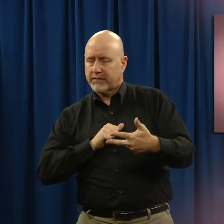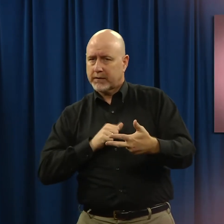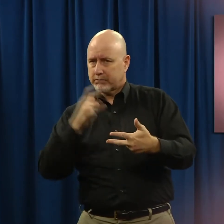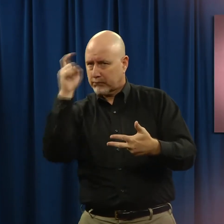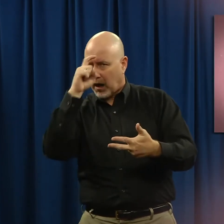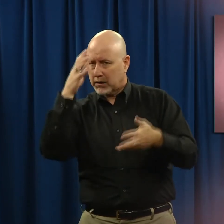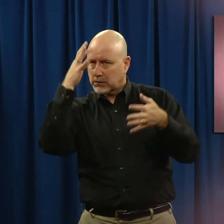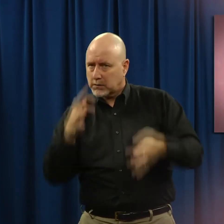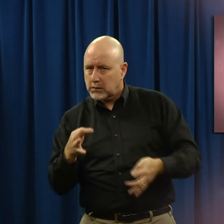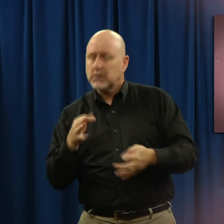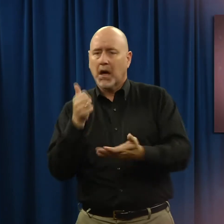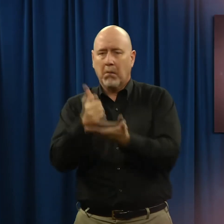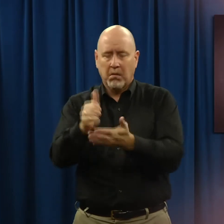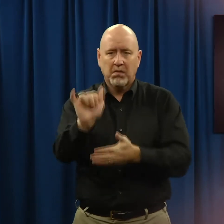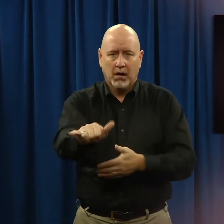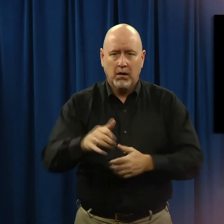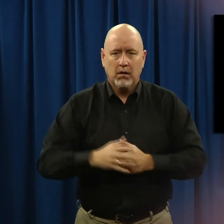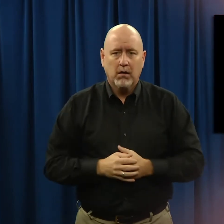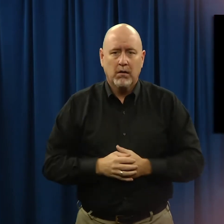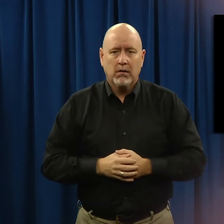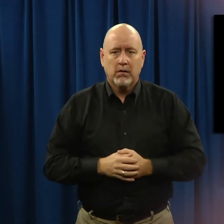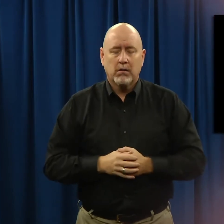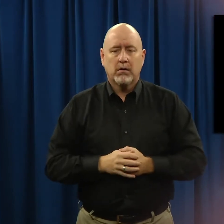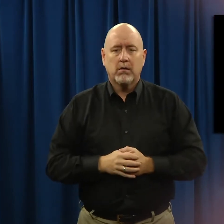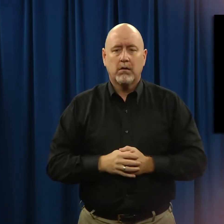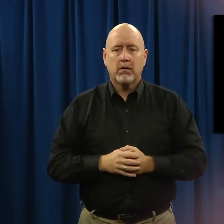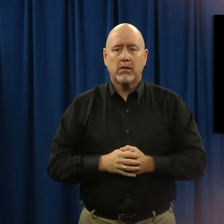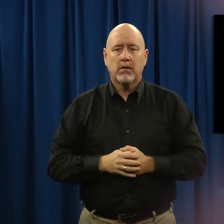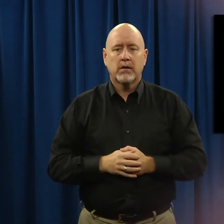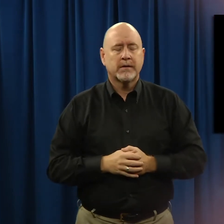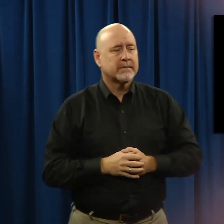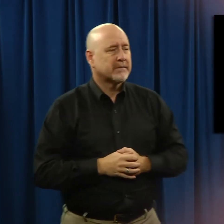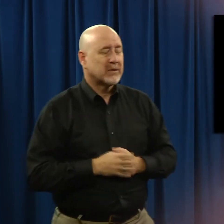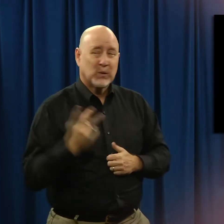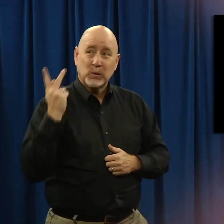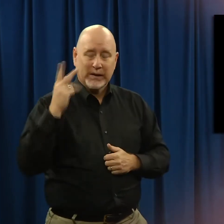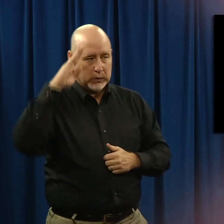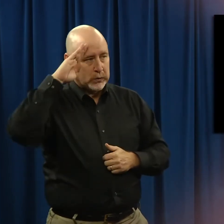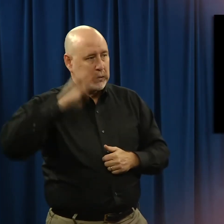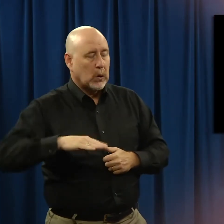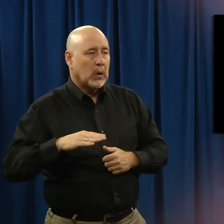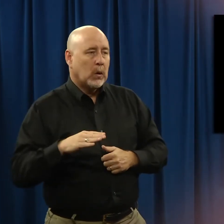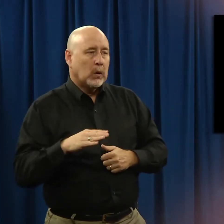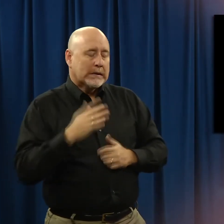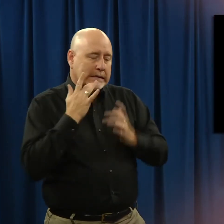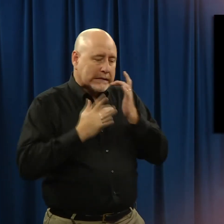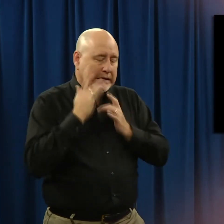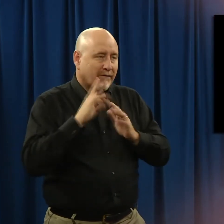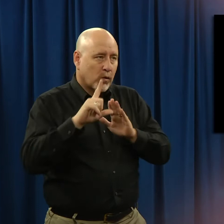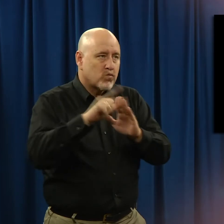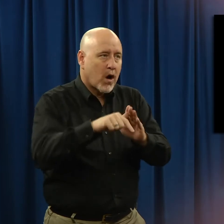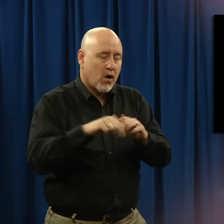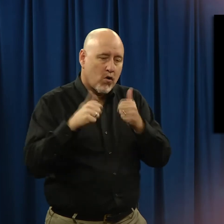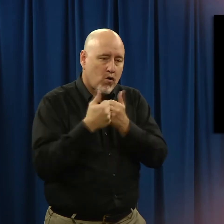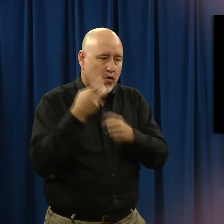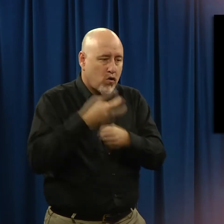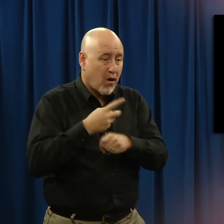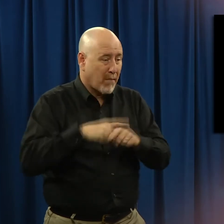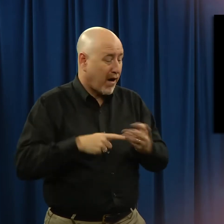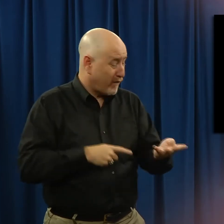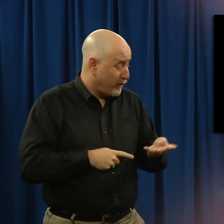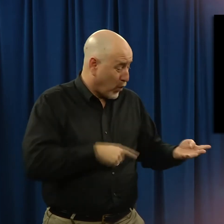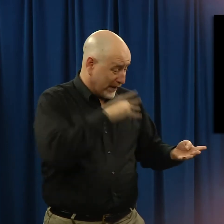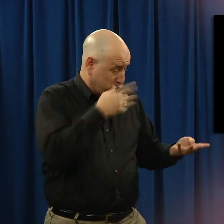an informed decision. We knew life was going to be extremely challenging for a while, but after thinking about the blessing of our other